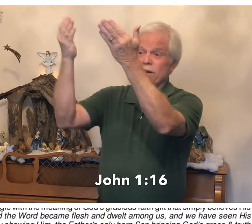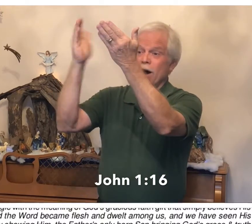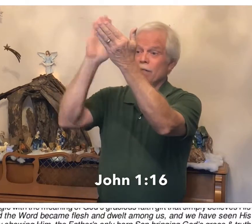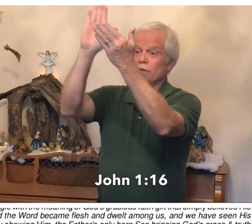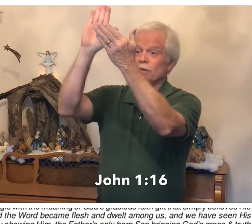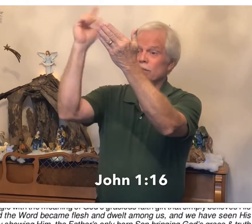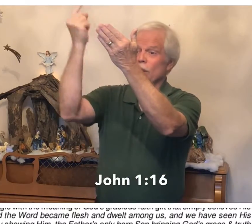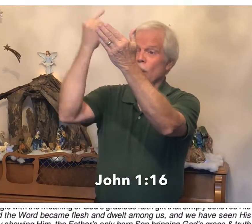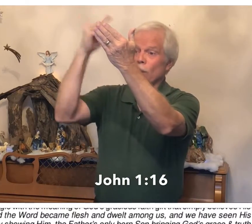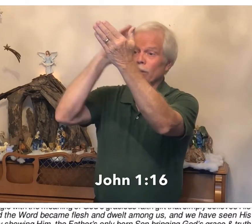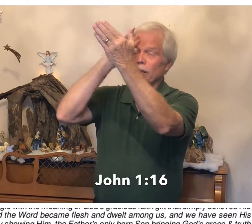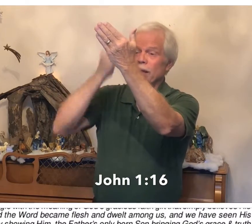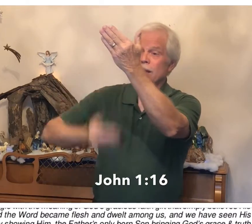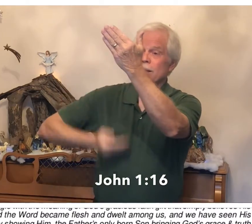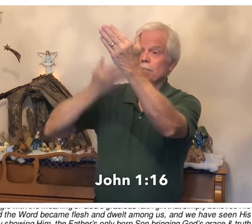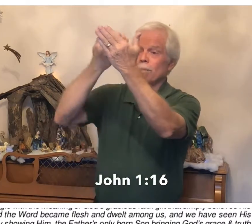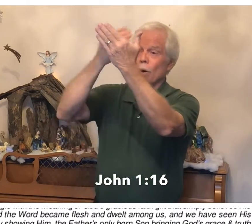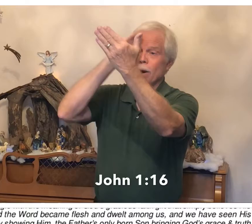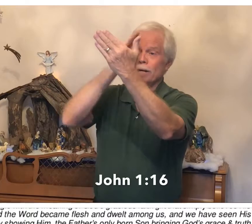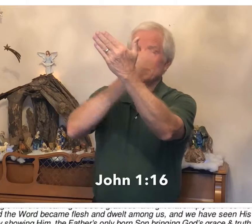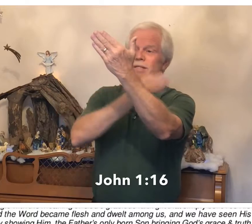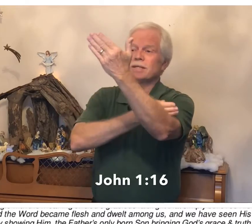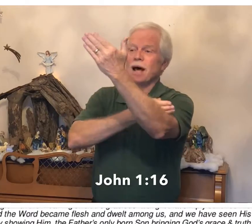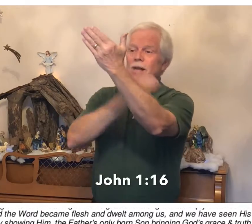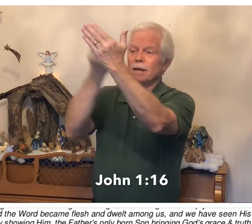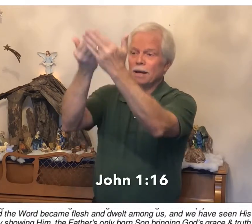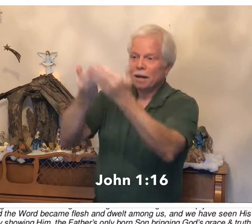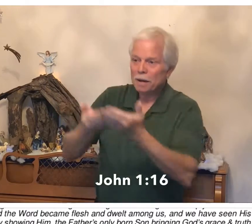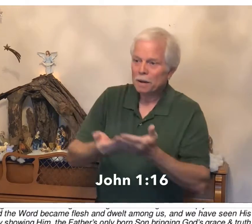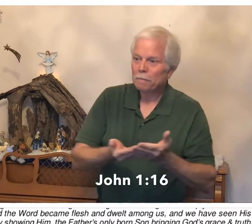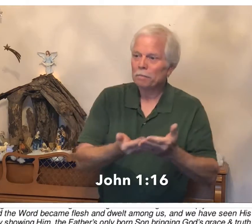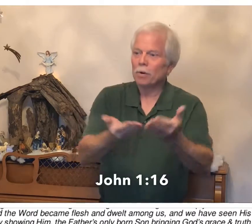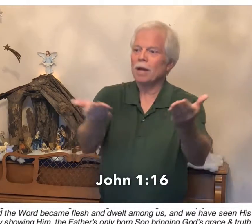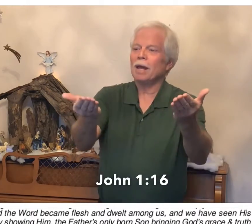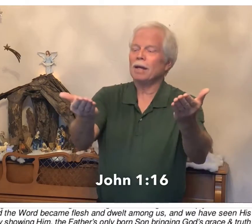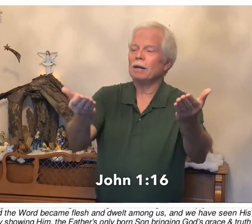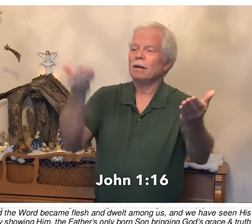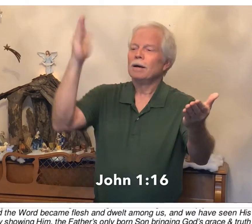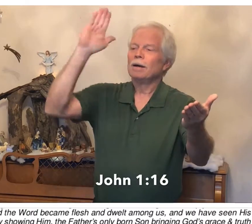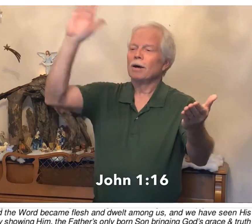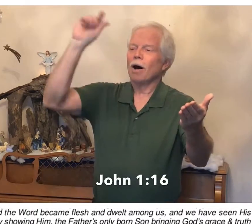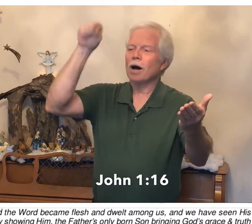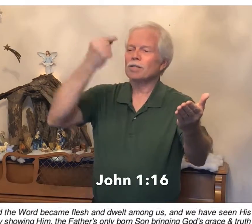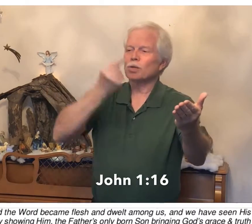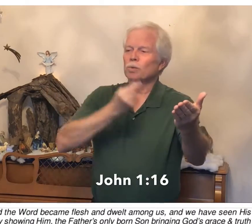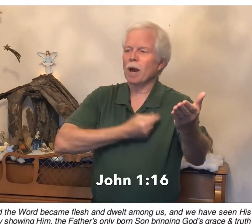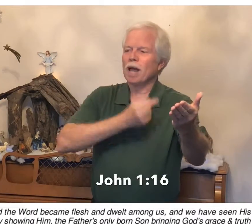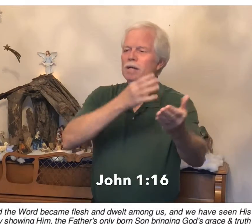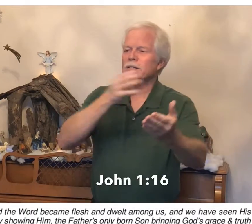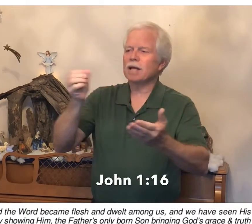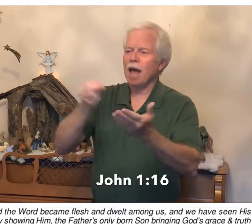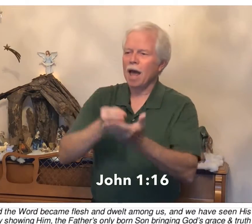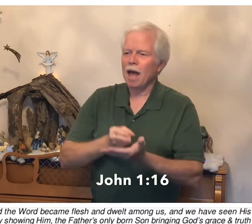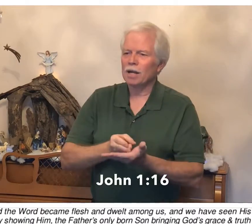father's only born son, bringing God's grace and